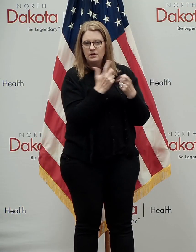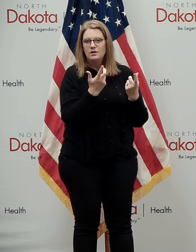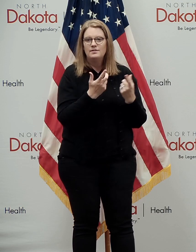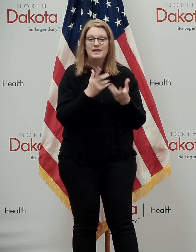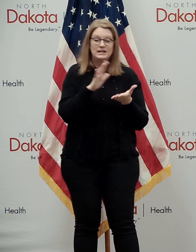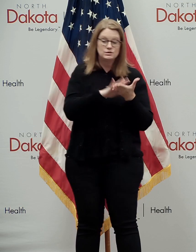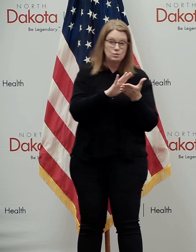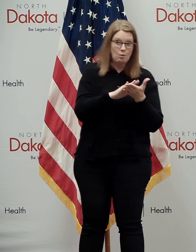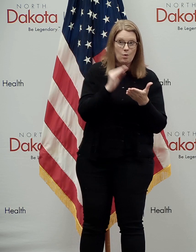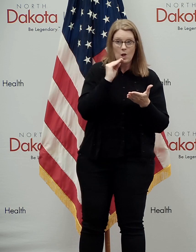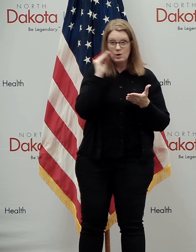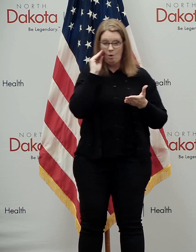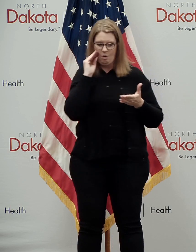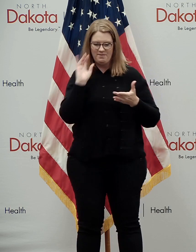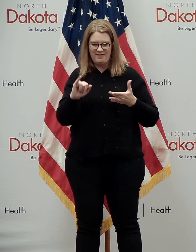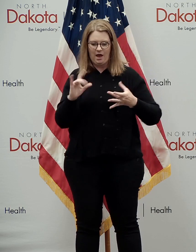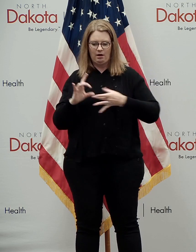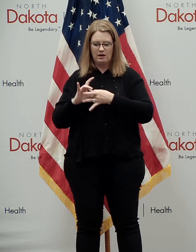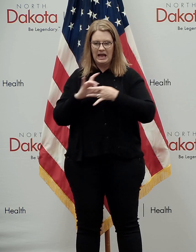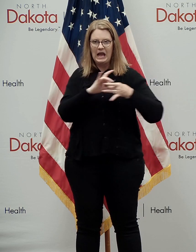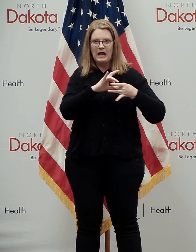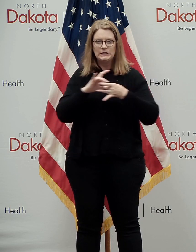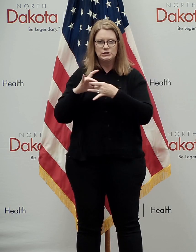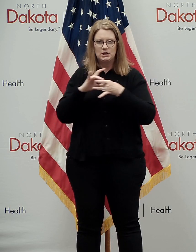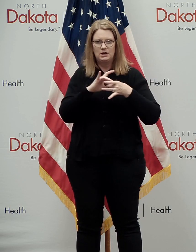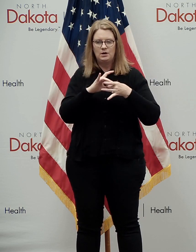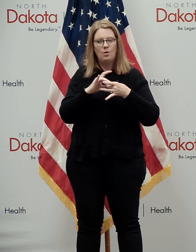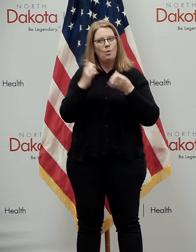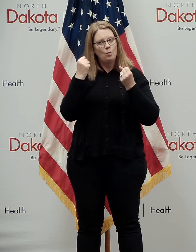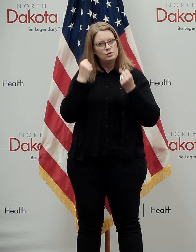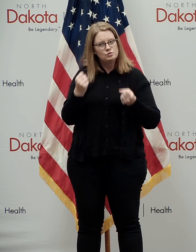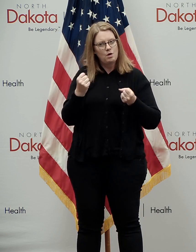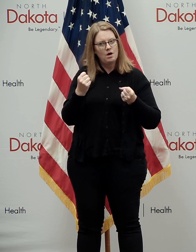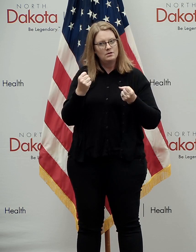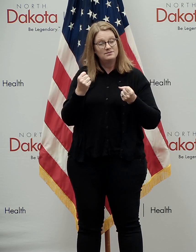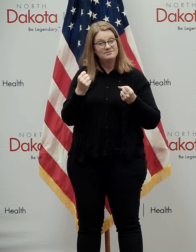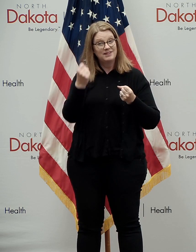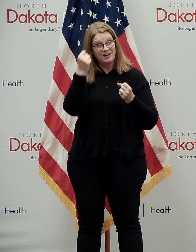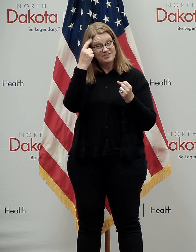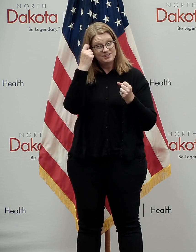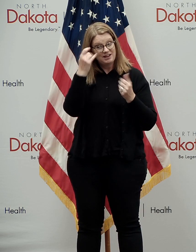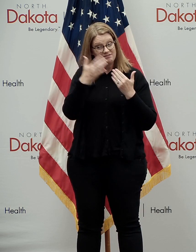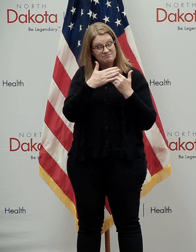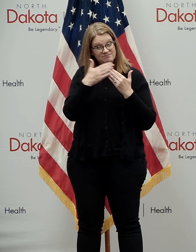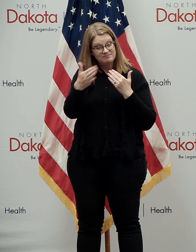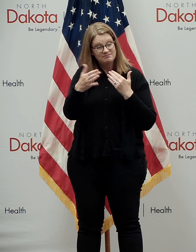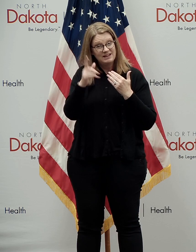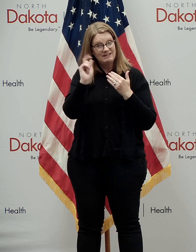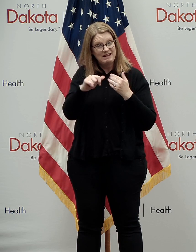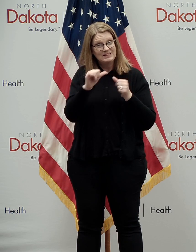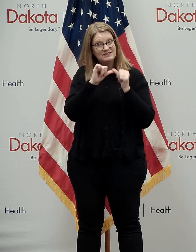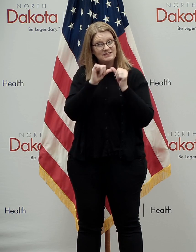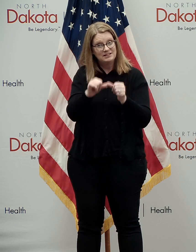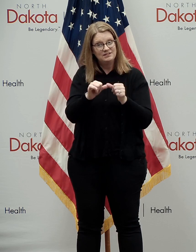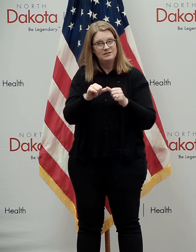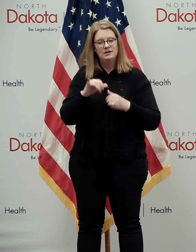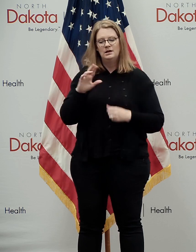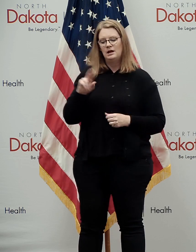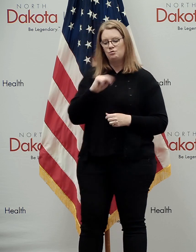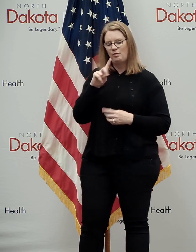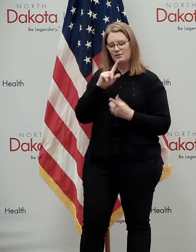has been strengthened during this pandemic, and it needs to continue to be robust. North Dakota Exact Path can